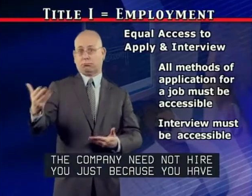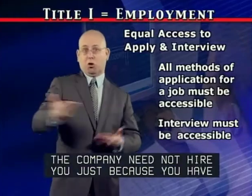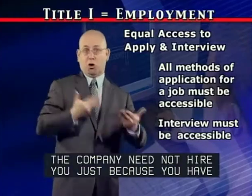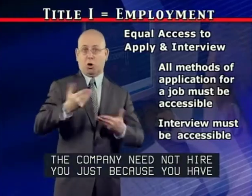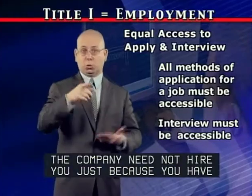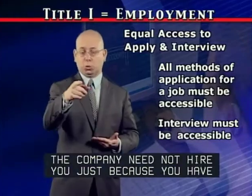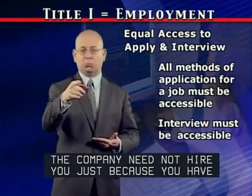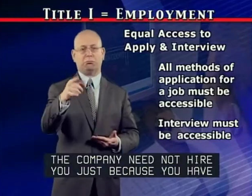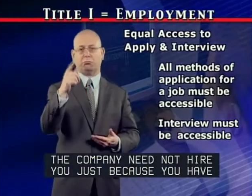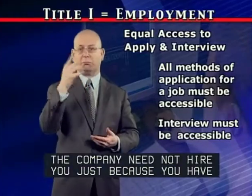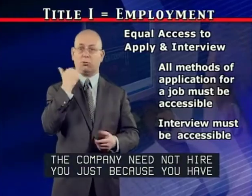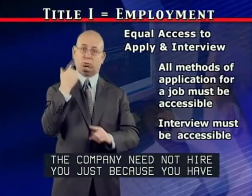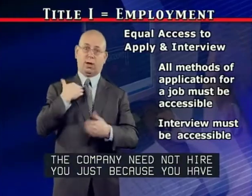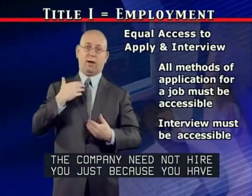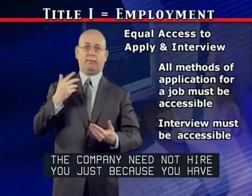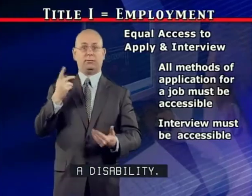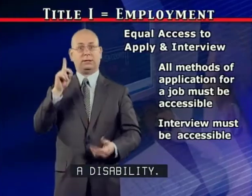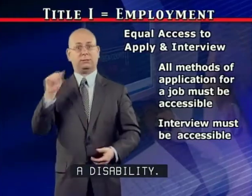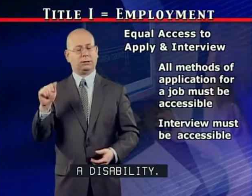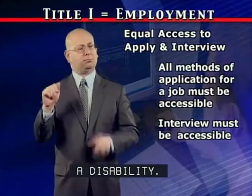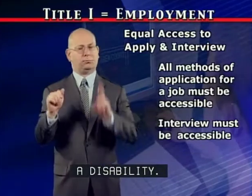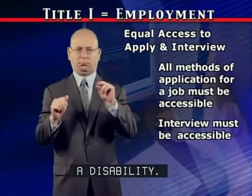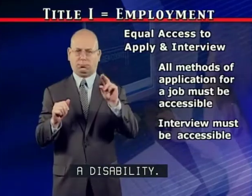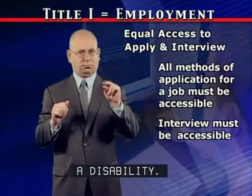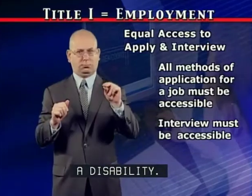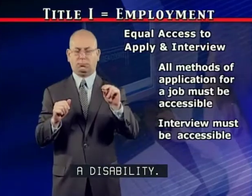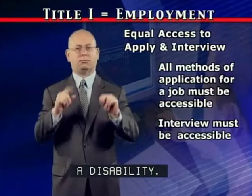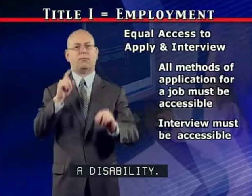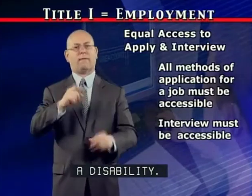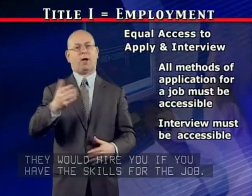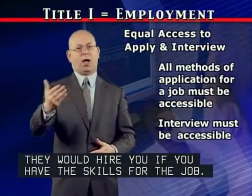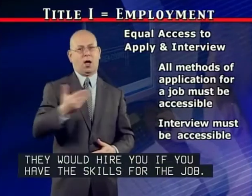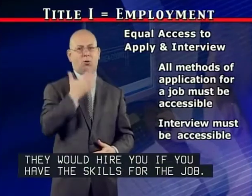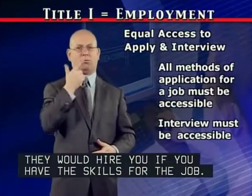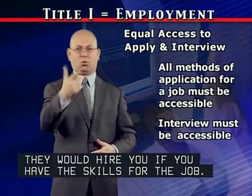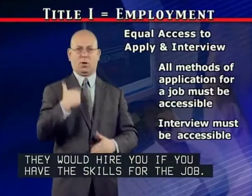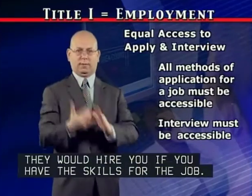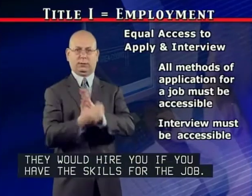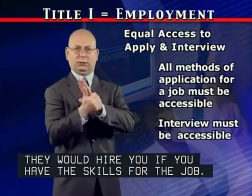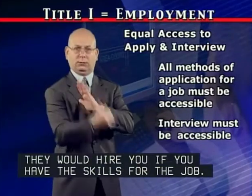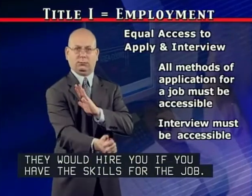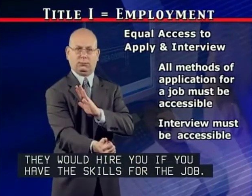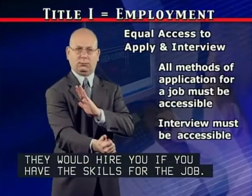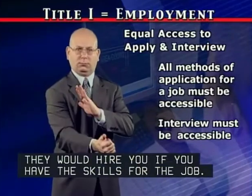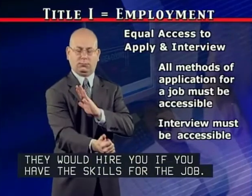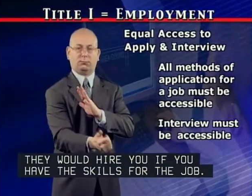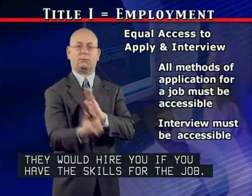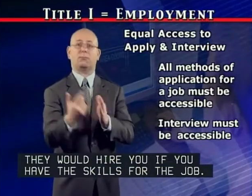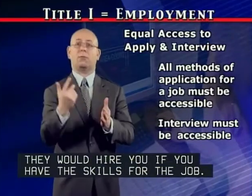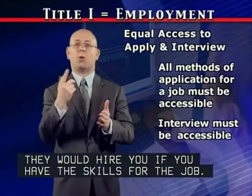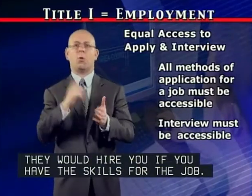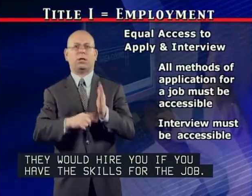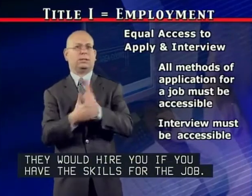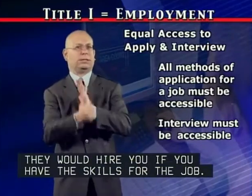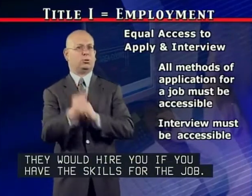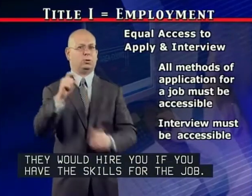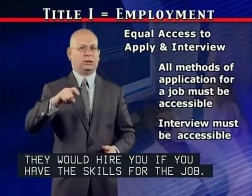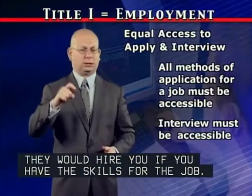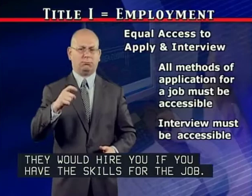company need not hire you just because you have a disability. They would hire you if you have the skills for the job.